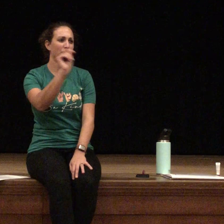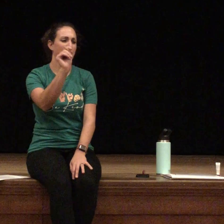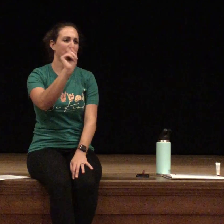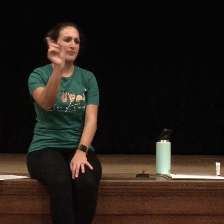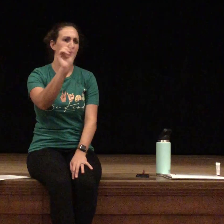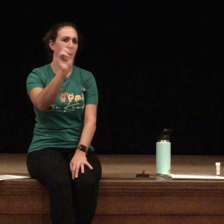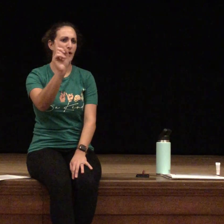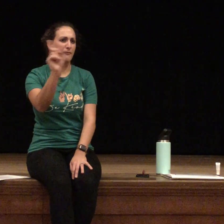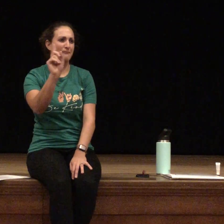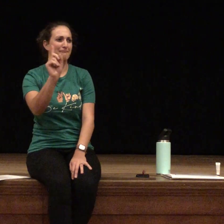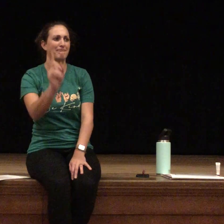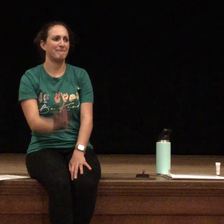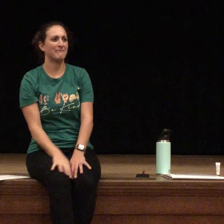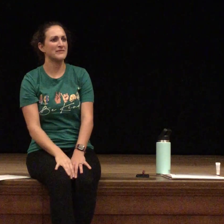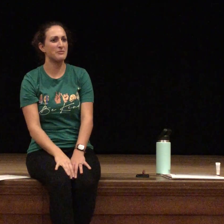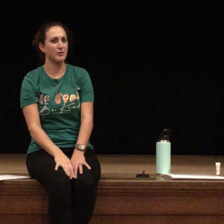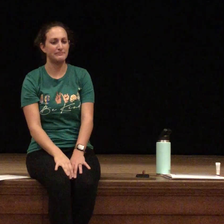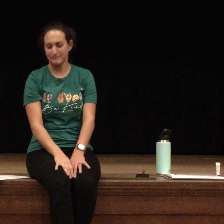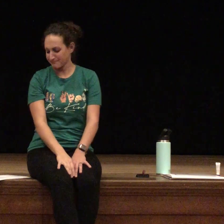Bathroom, where? Simple.